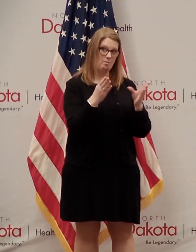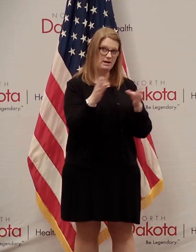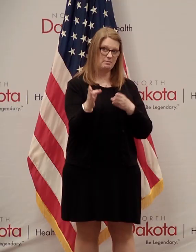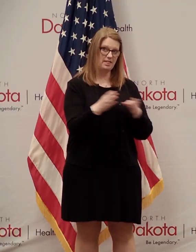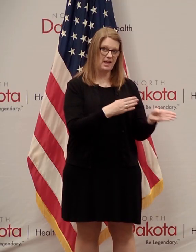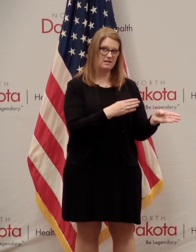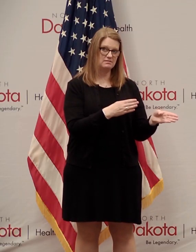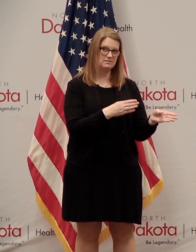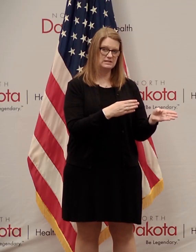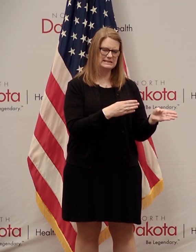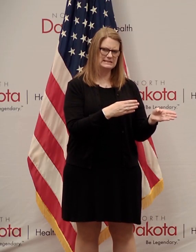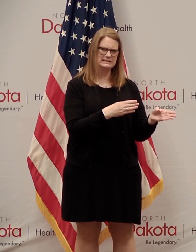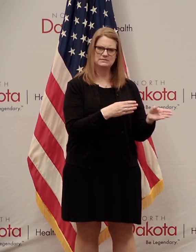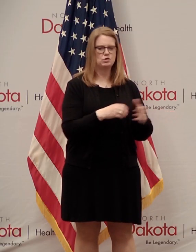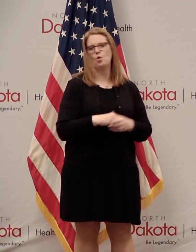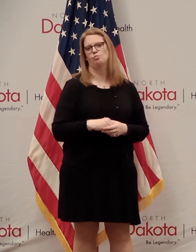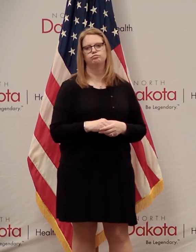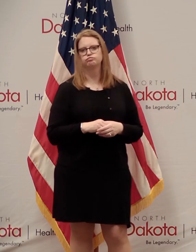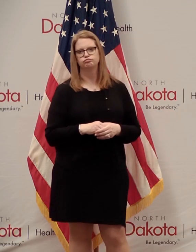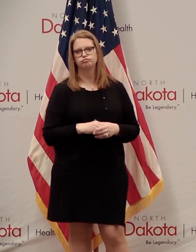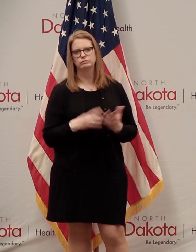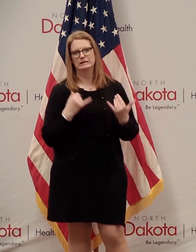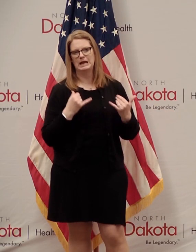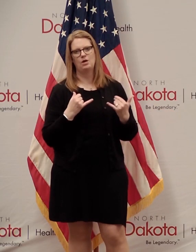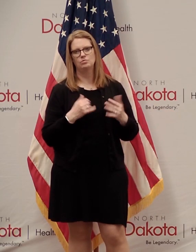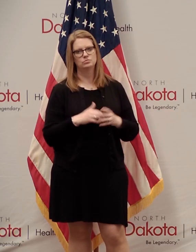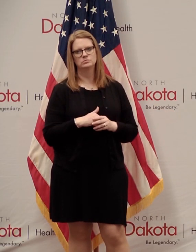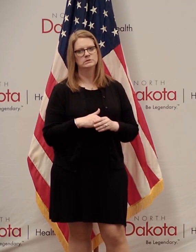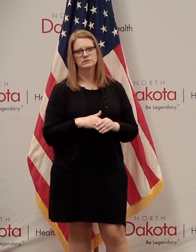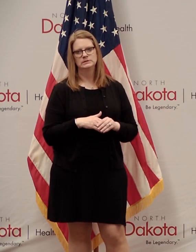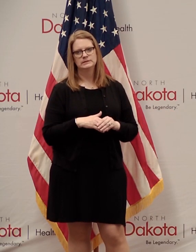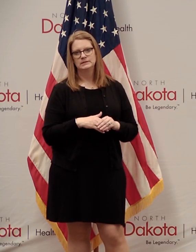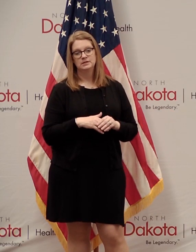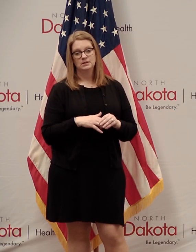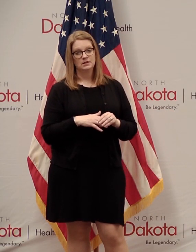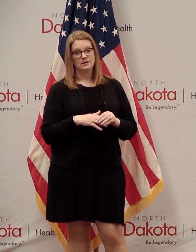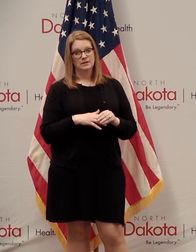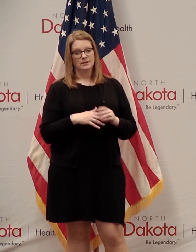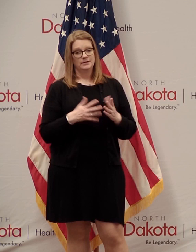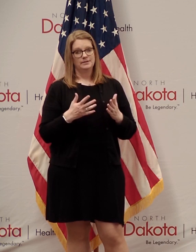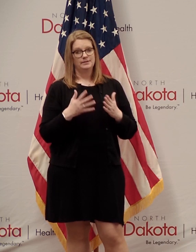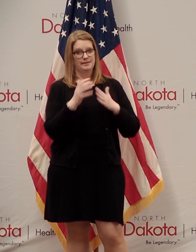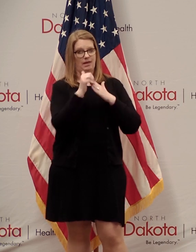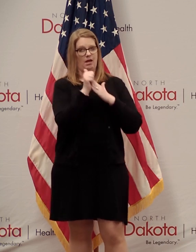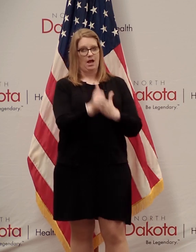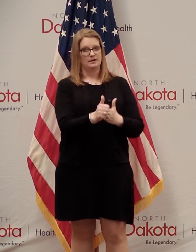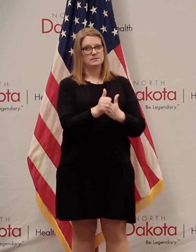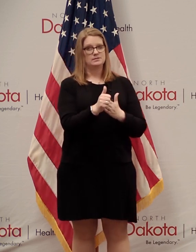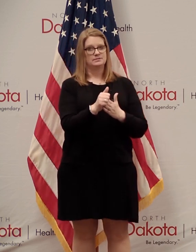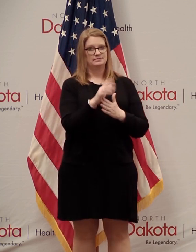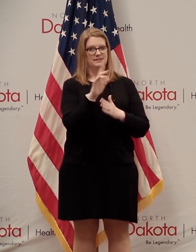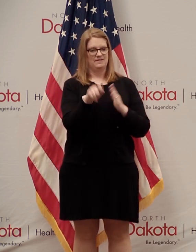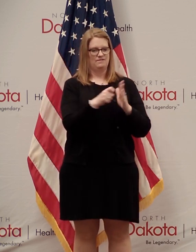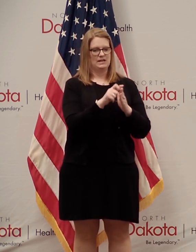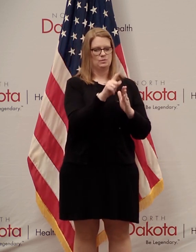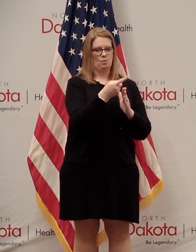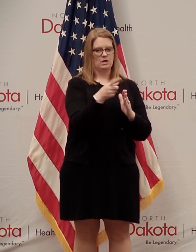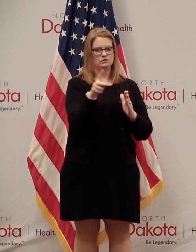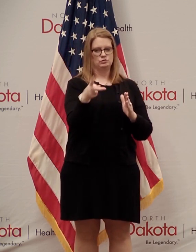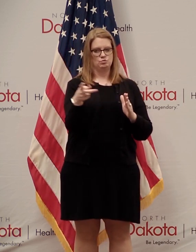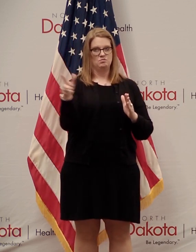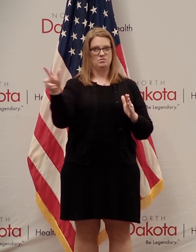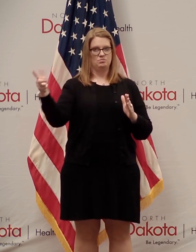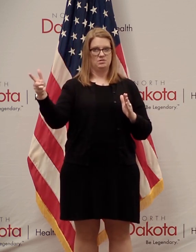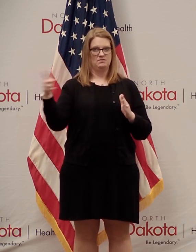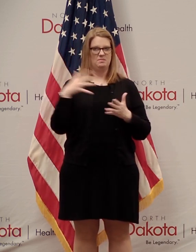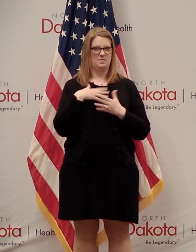now, schools are not on that. If you look at the guidance of the, phase 1, phase 2, phase 3 from the White